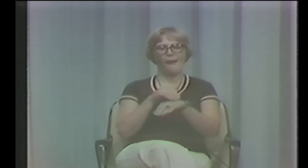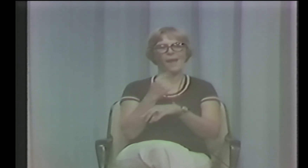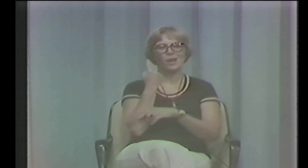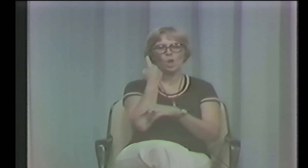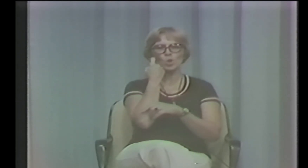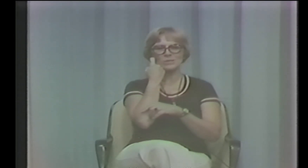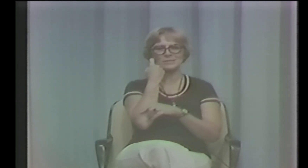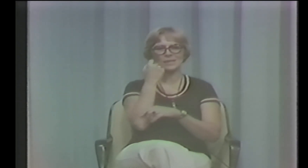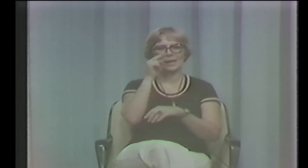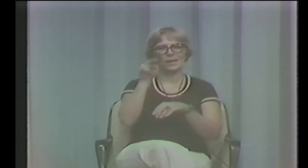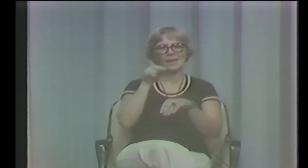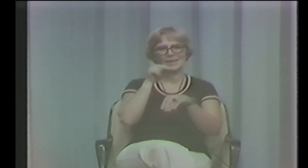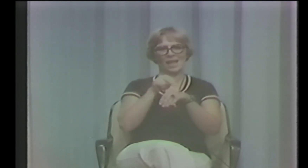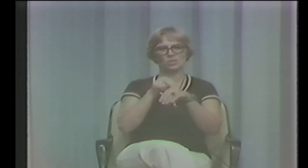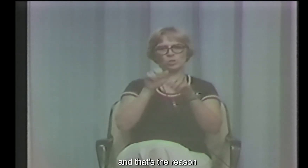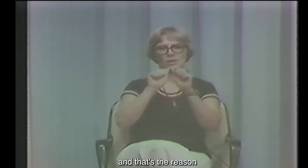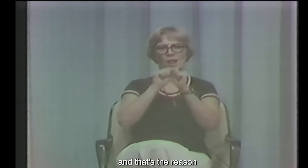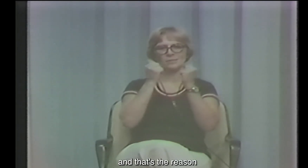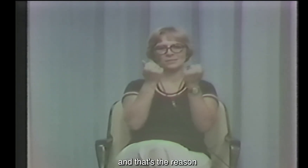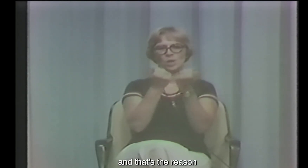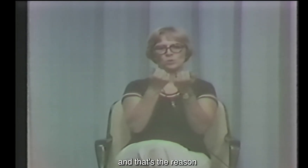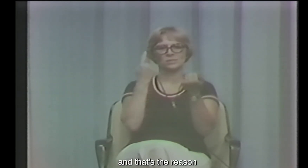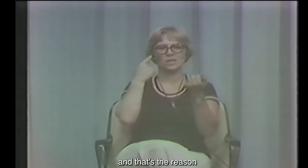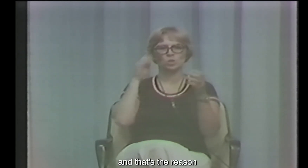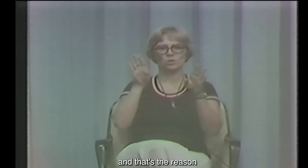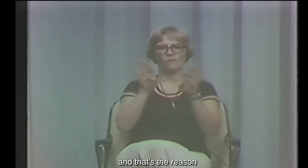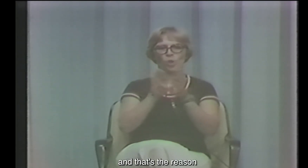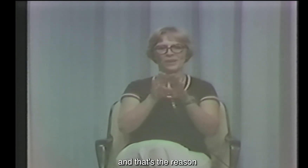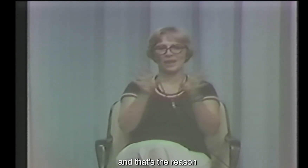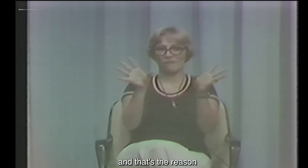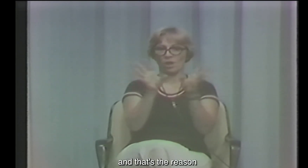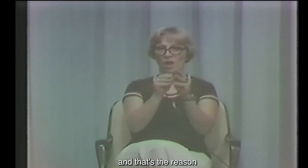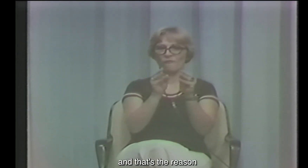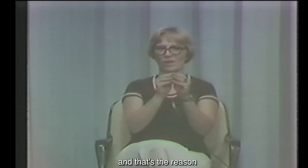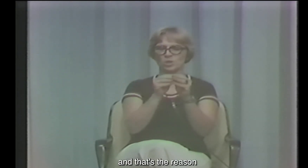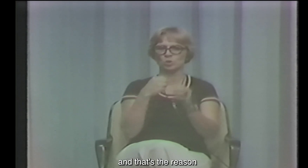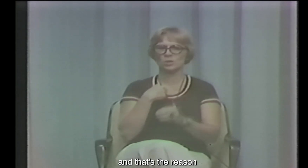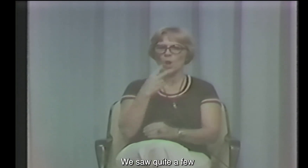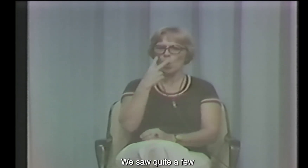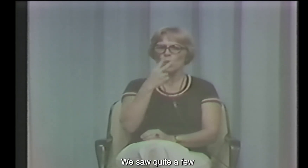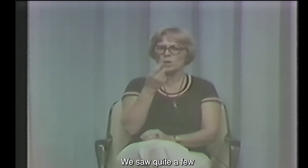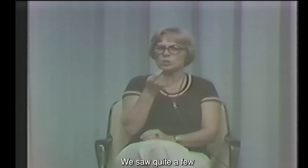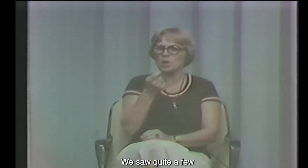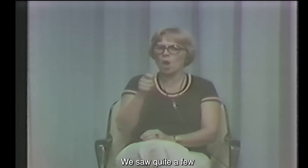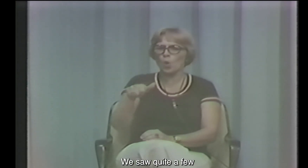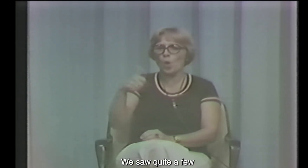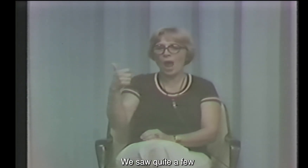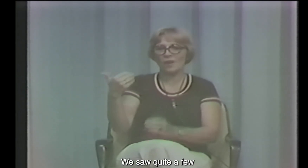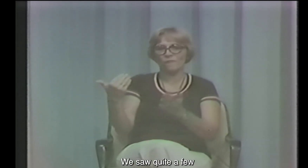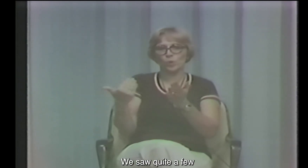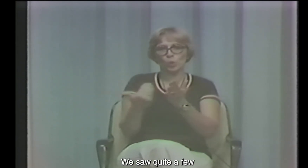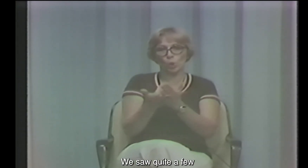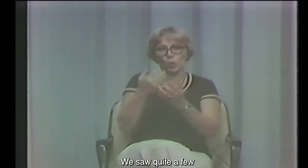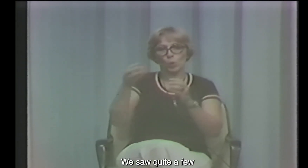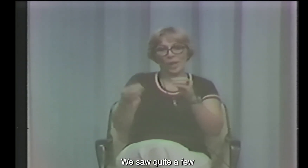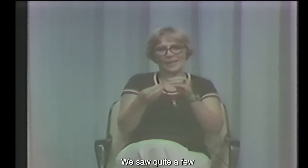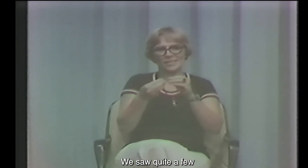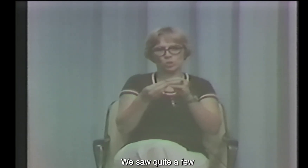At our recent National Association for the Deaf Convention, we saw quite a few new additions